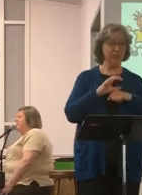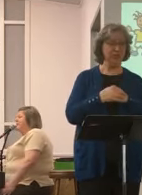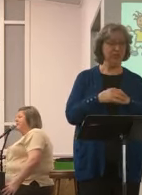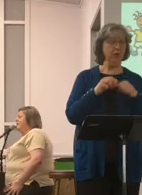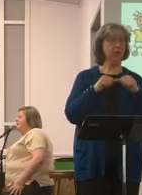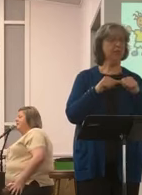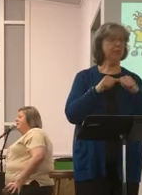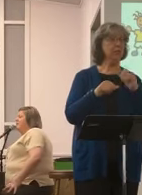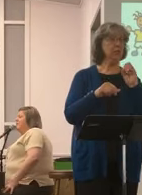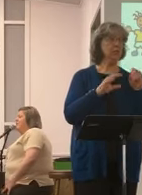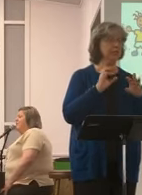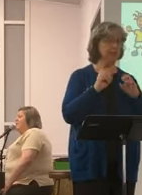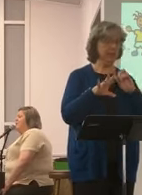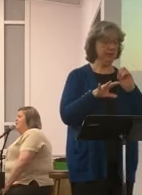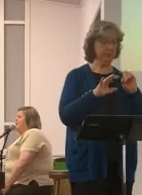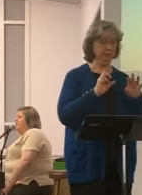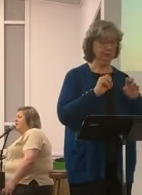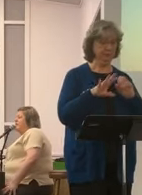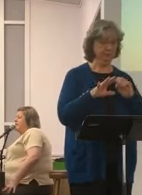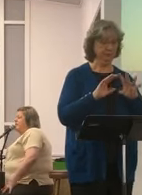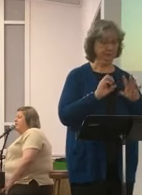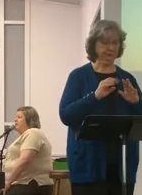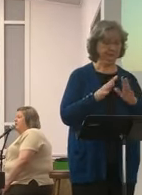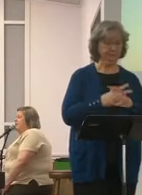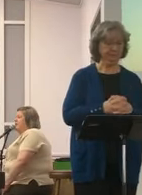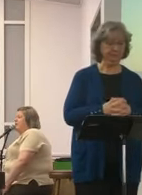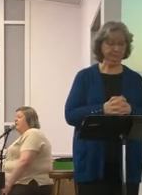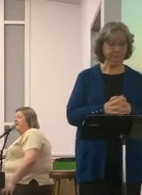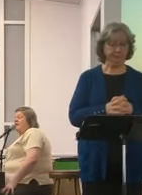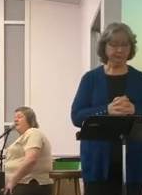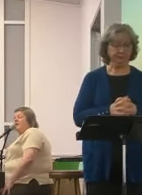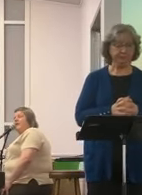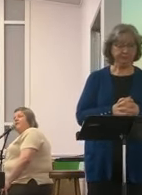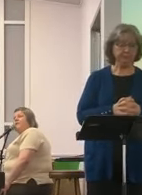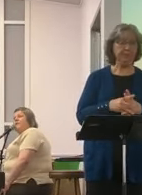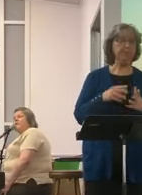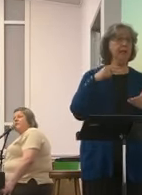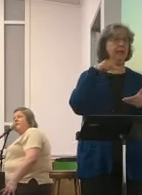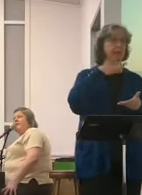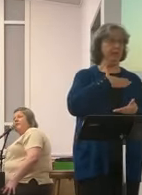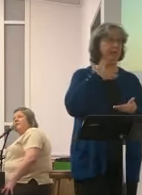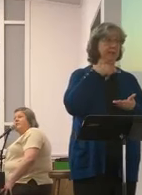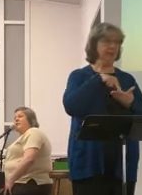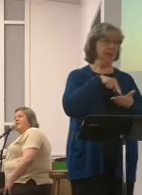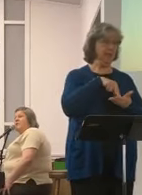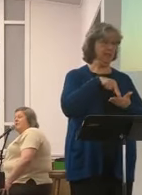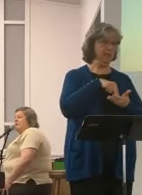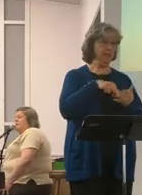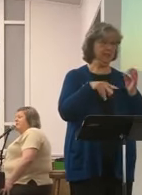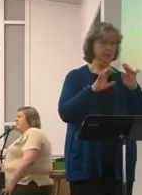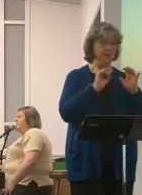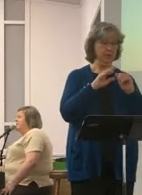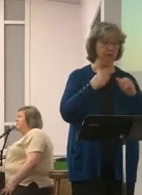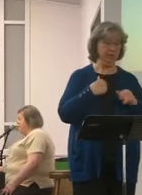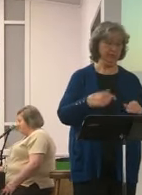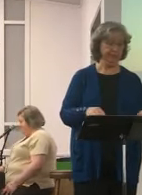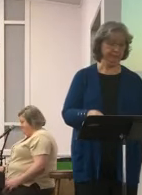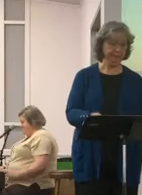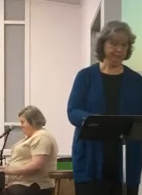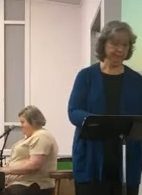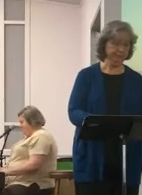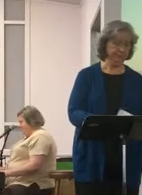going to continue to sing a song called Days of Elijah, and we're going to invite you to stand with us as we sing this song. It's going to be on the